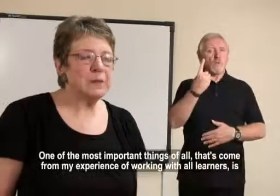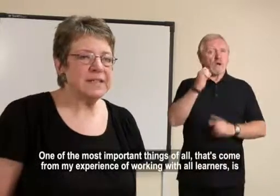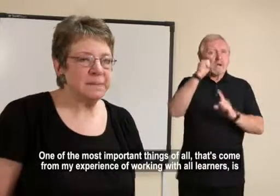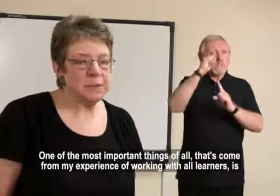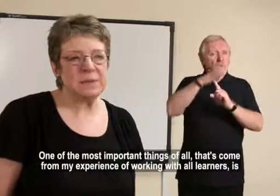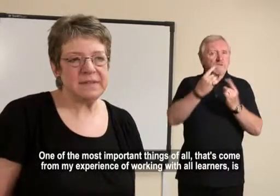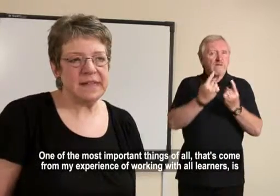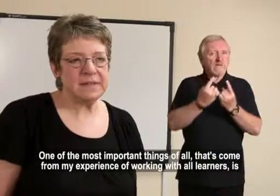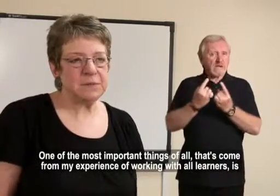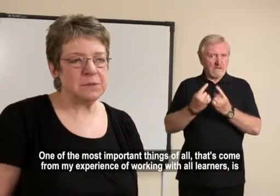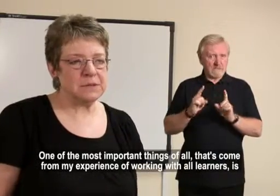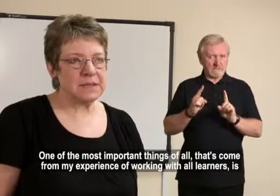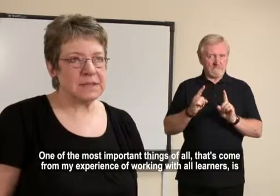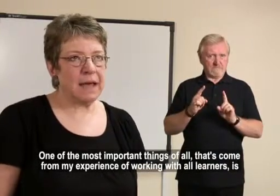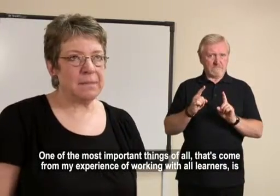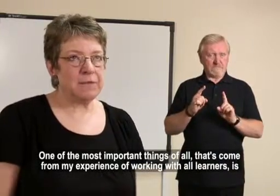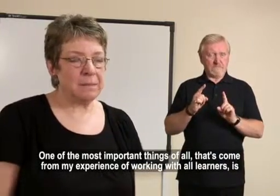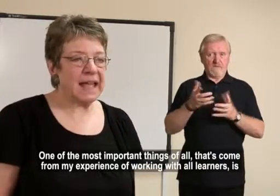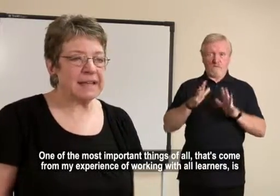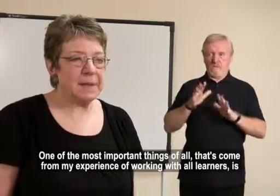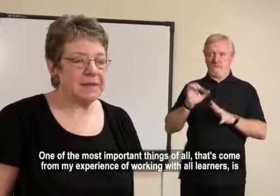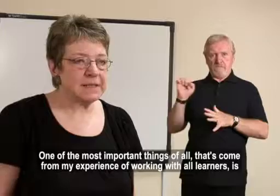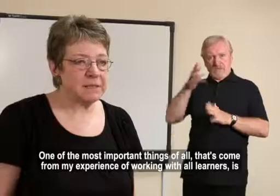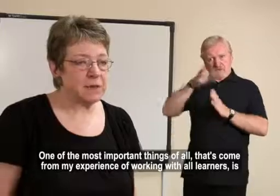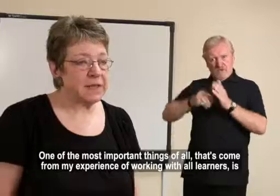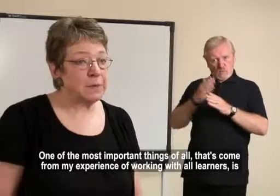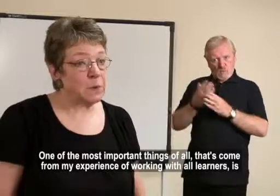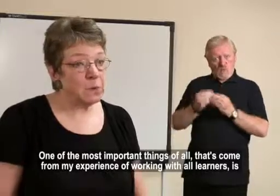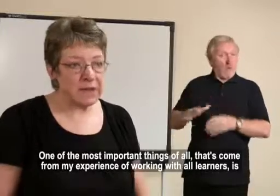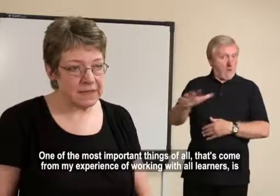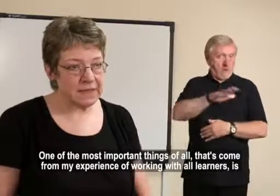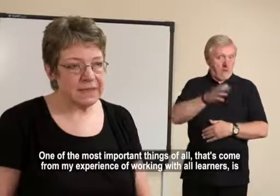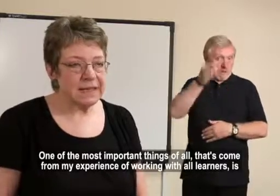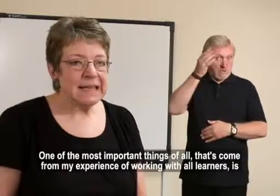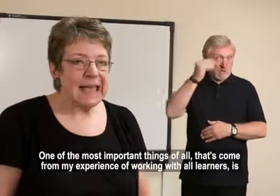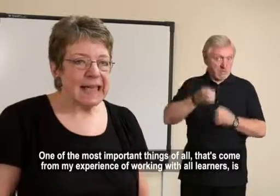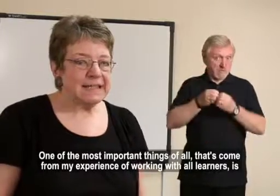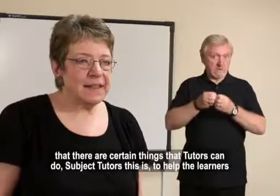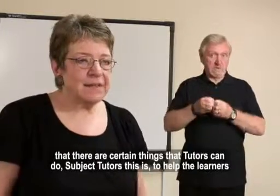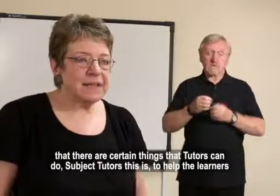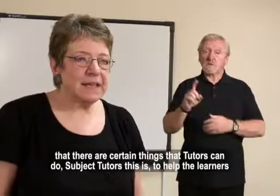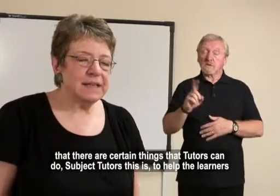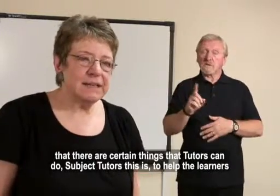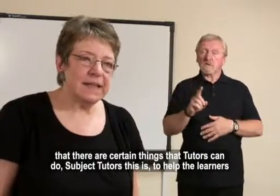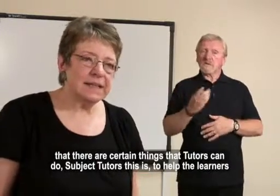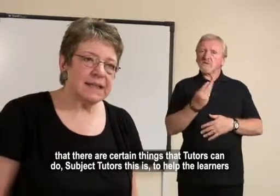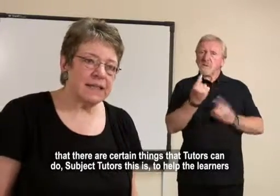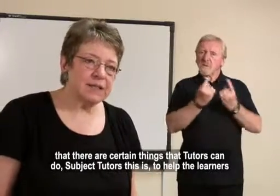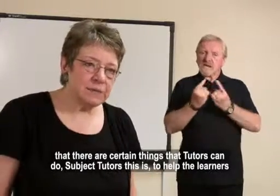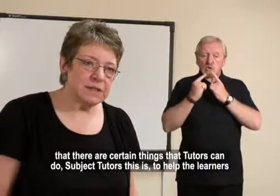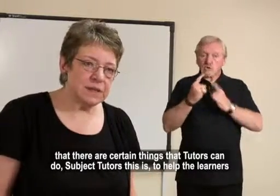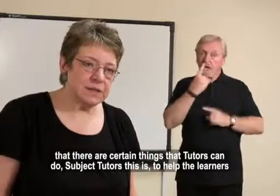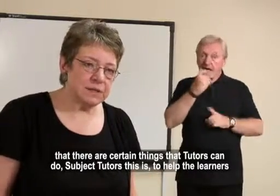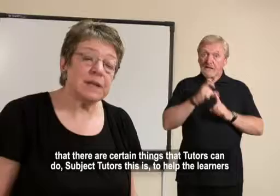One of the most important things of all that's come from my experience of working with all learners is that there are certain things